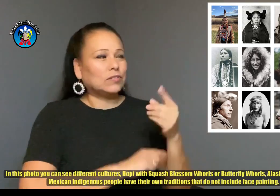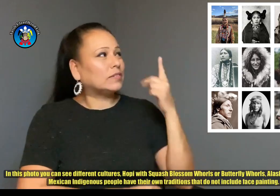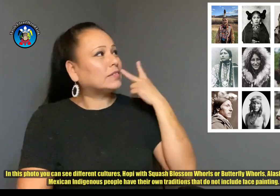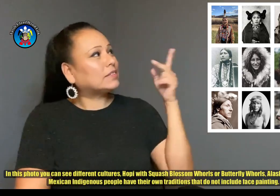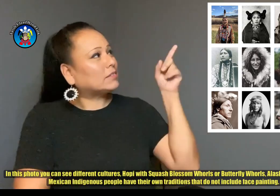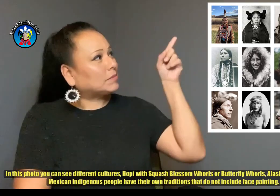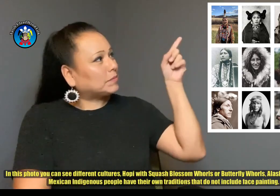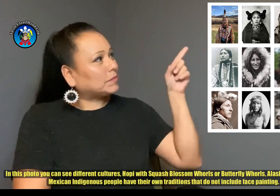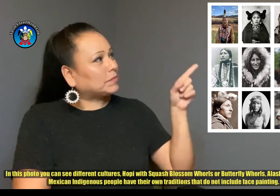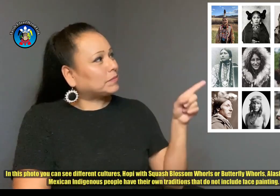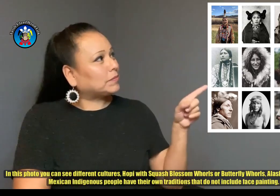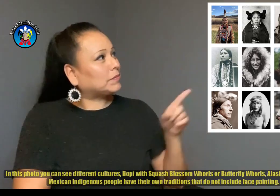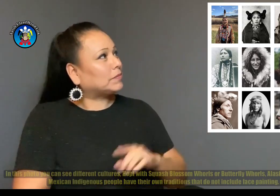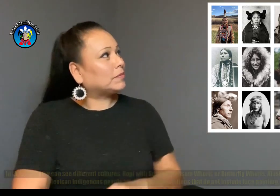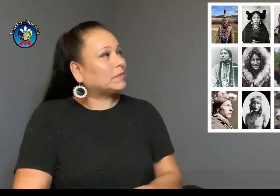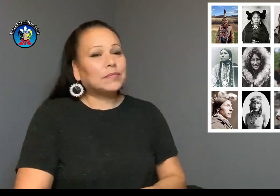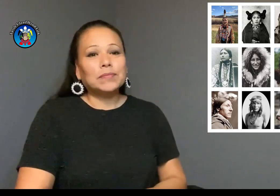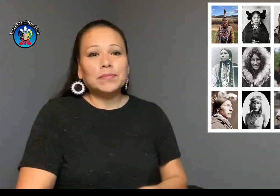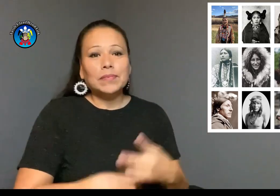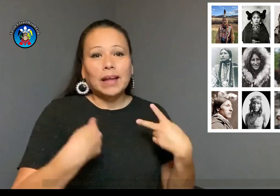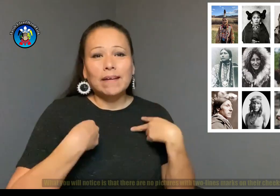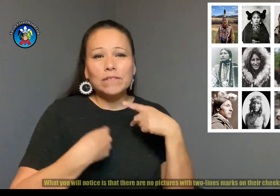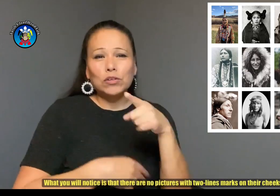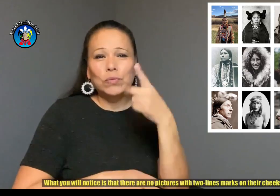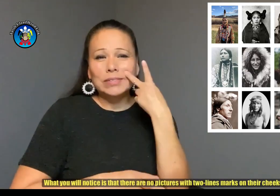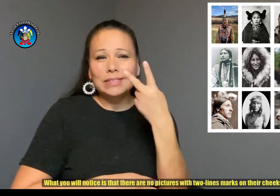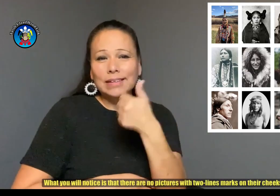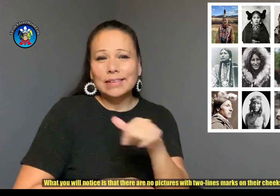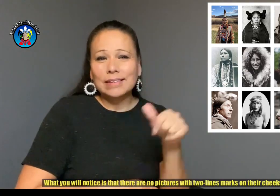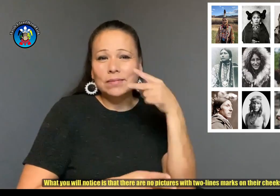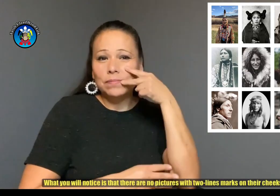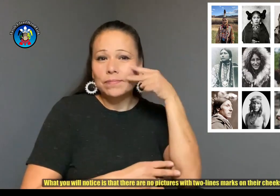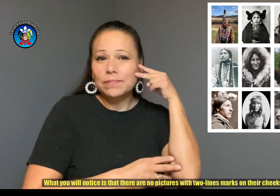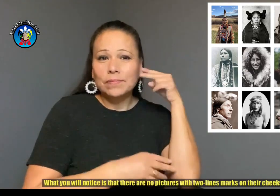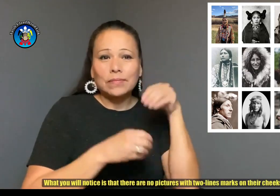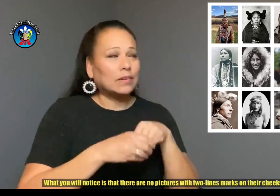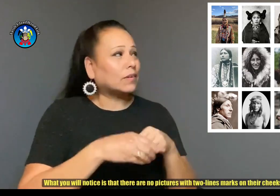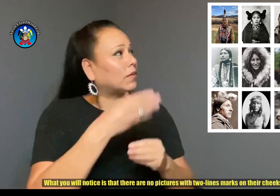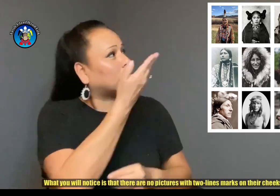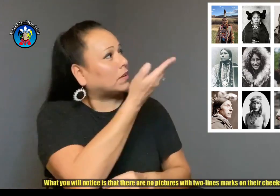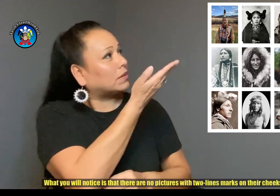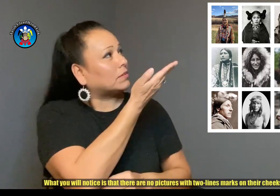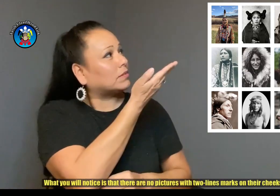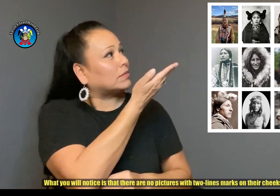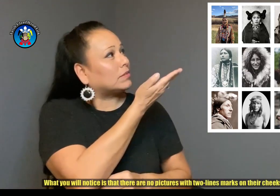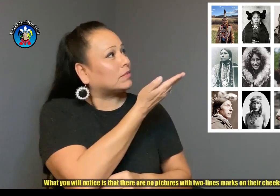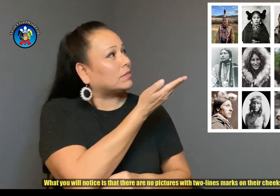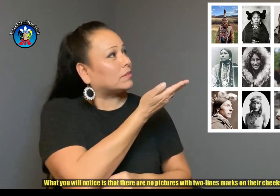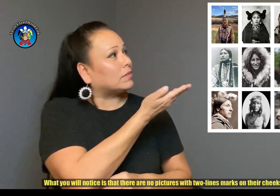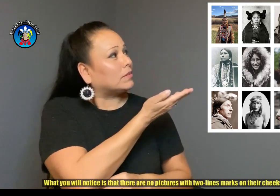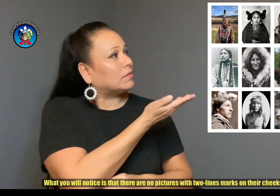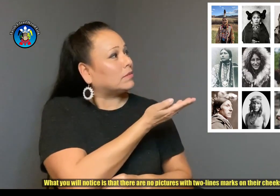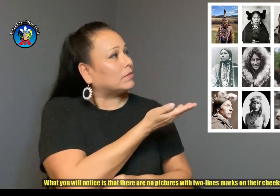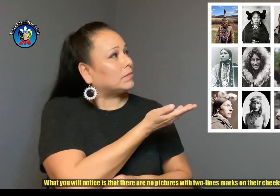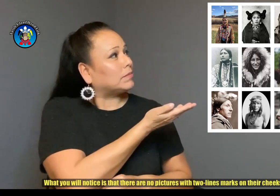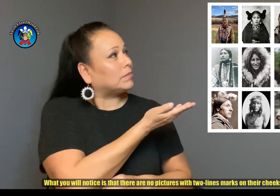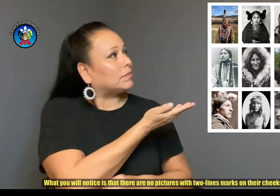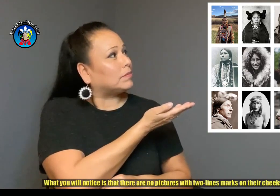their own traditions that do not include face painting. What you should notice here is that there are no pictures with individuals with